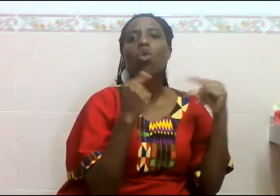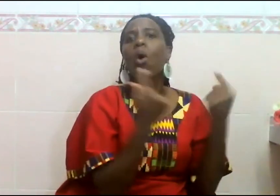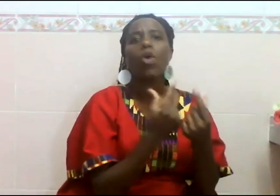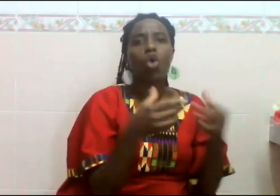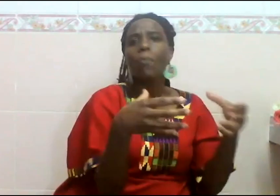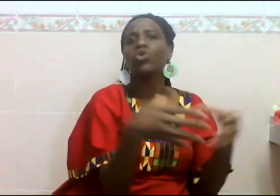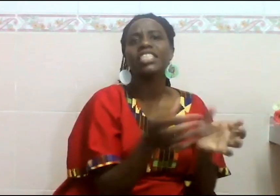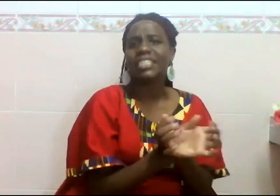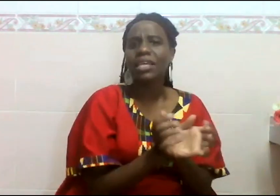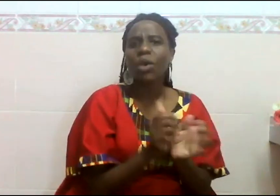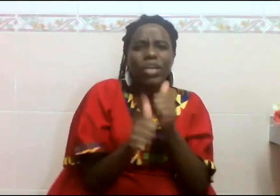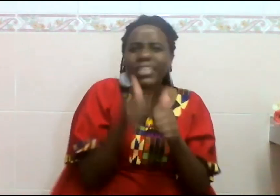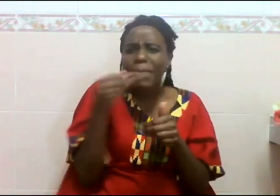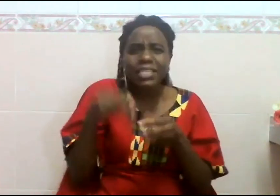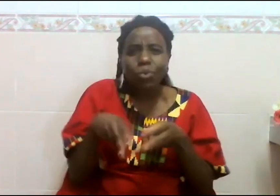also be